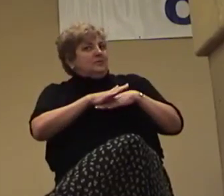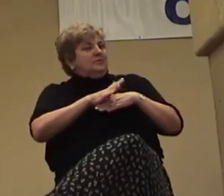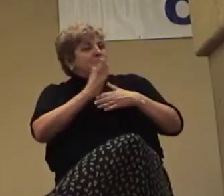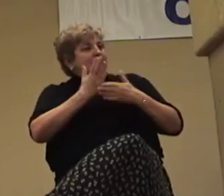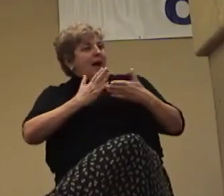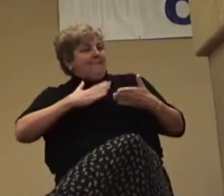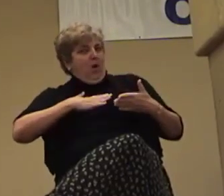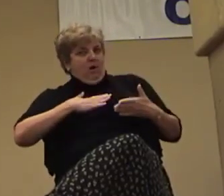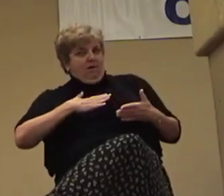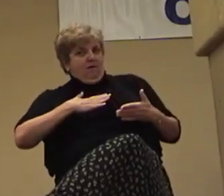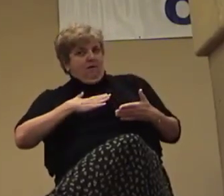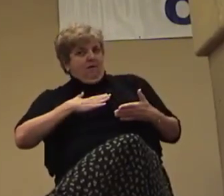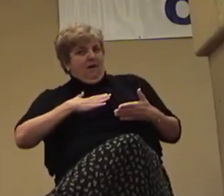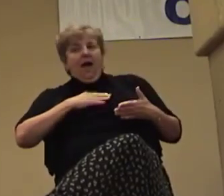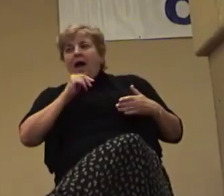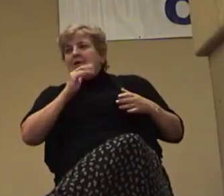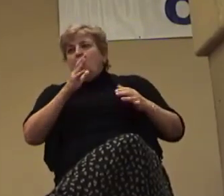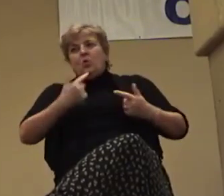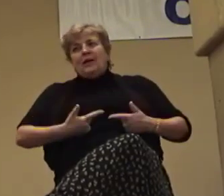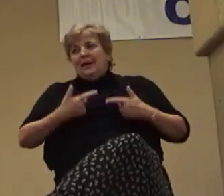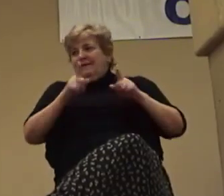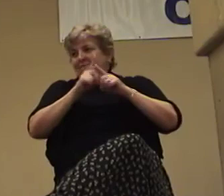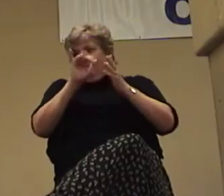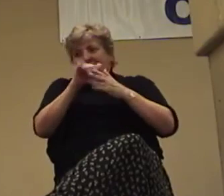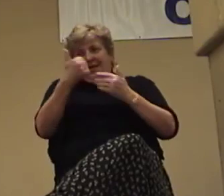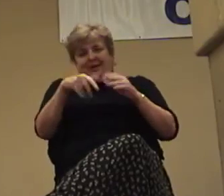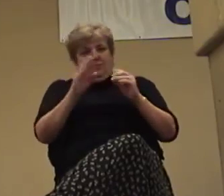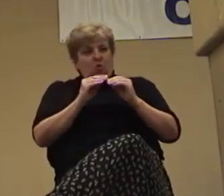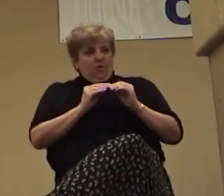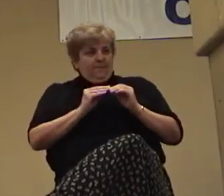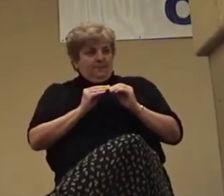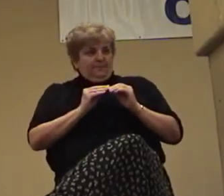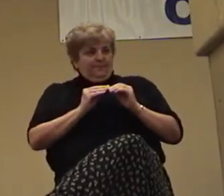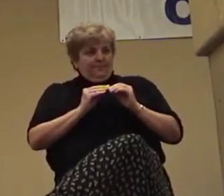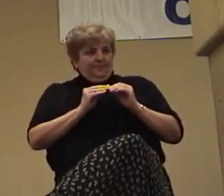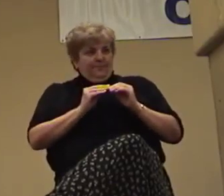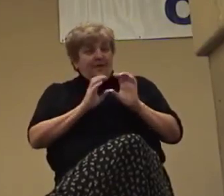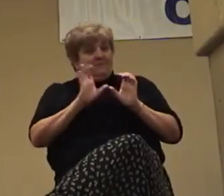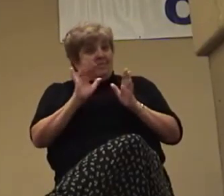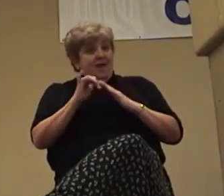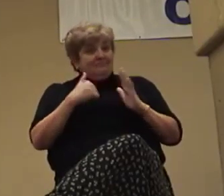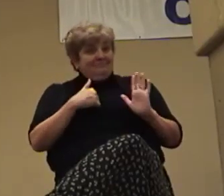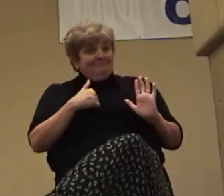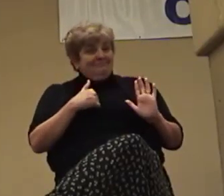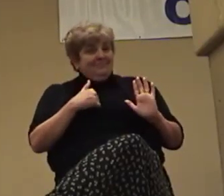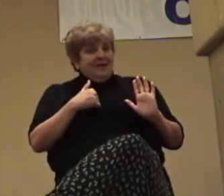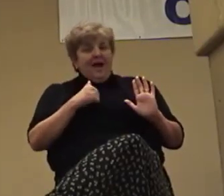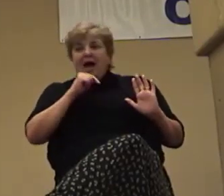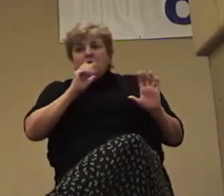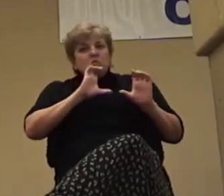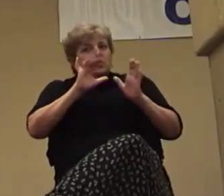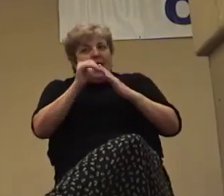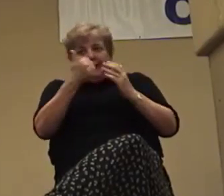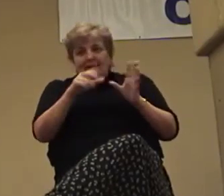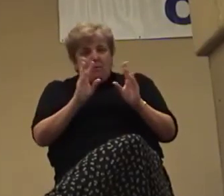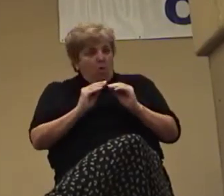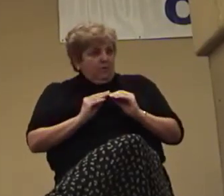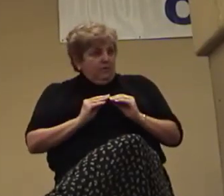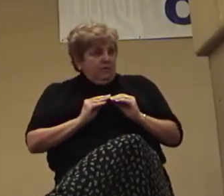have people whispering your name because of your conduct. I've lived through it. I am so very grateful to the principles of